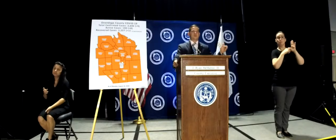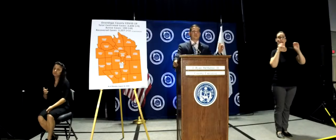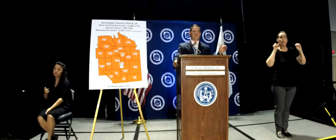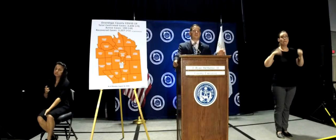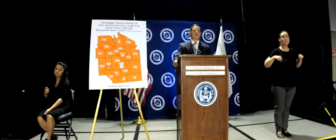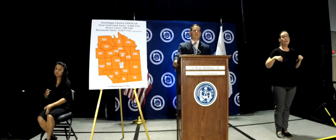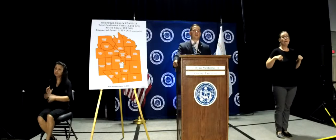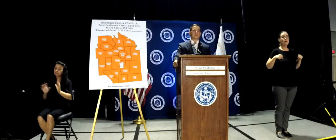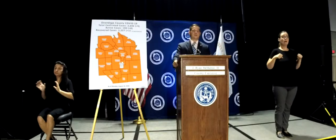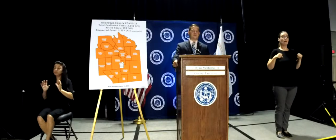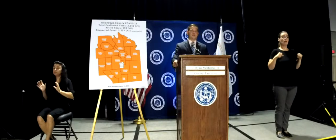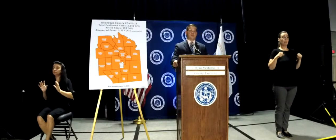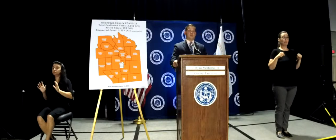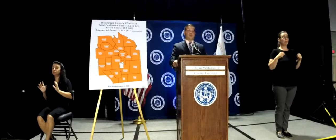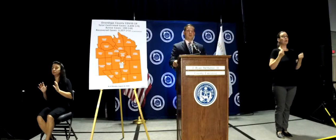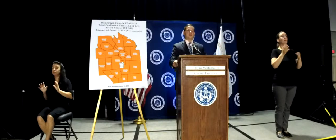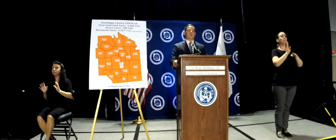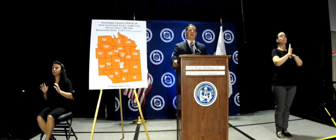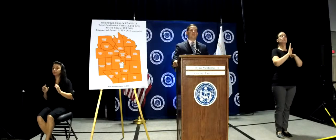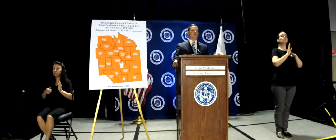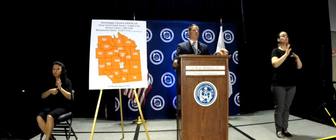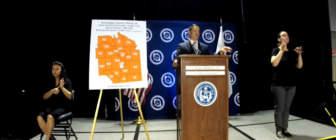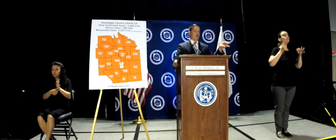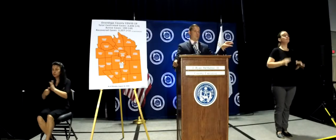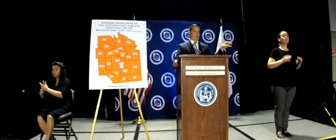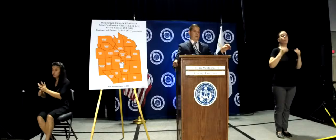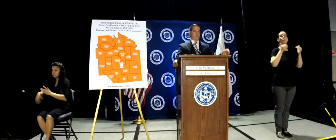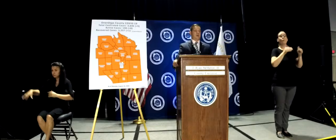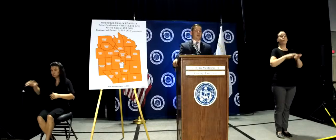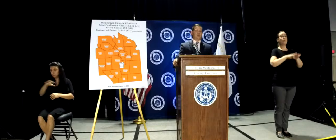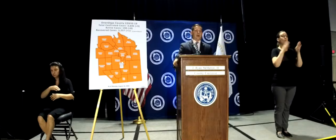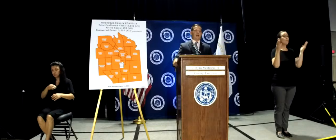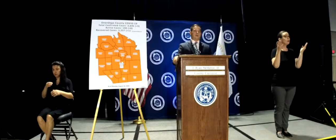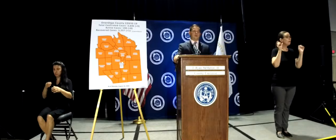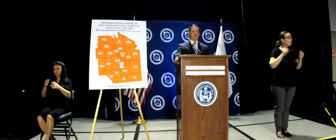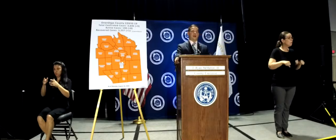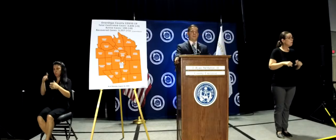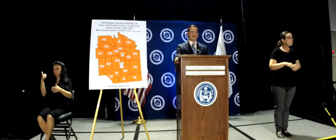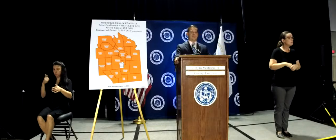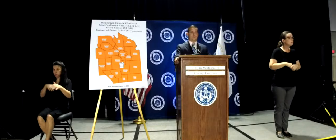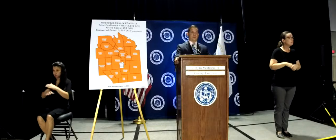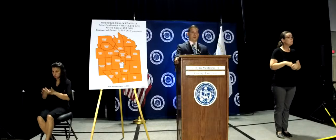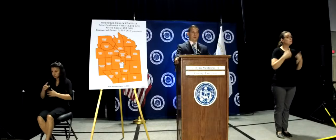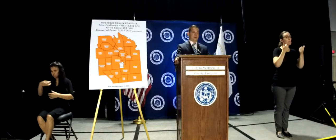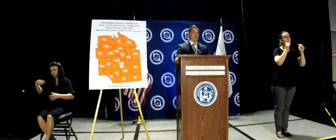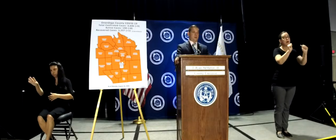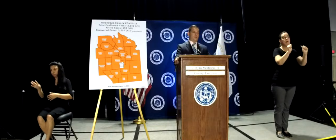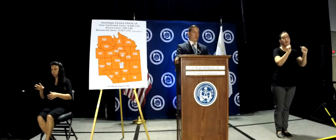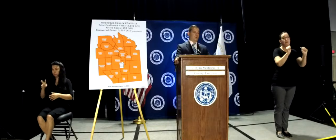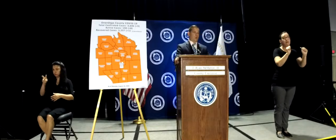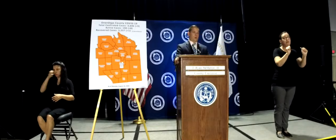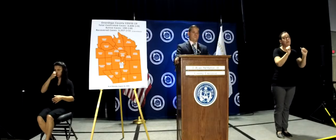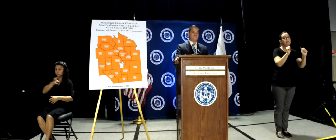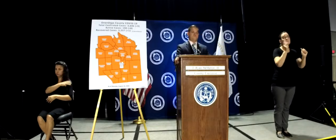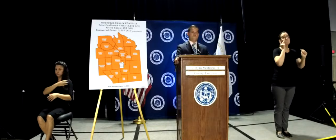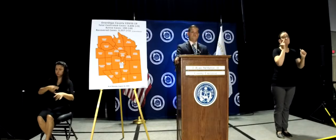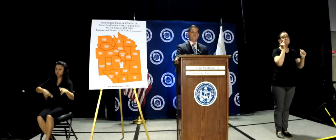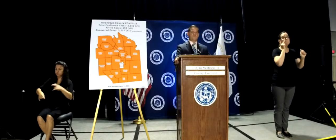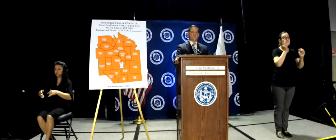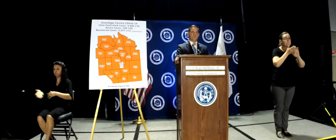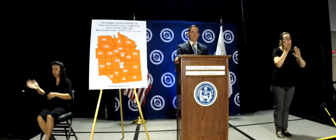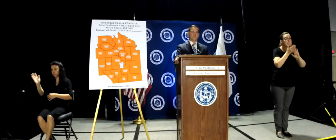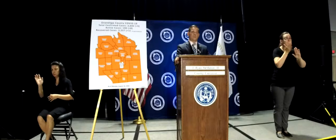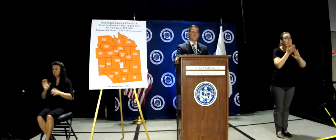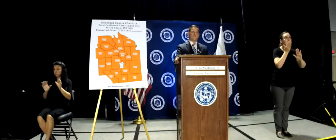these businesses can make a business decision to be able to reopen and try to make a living here in the fourth quarter. Have the